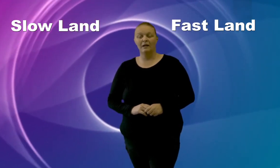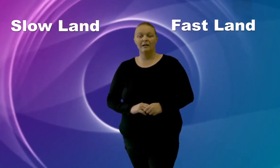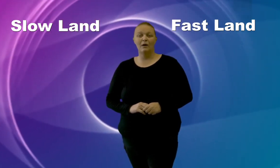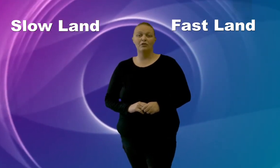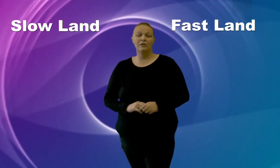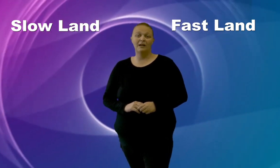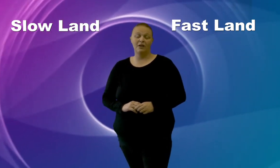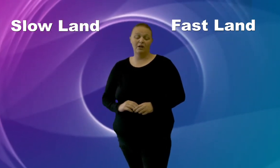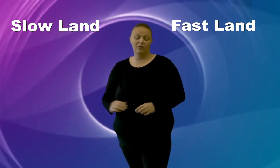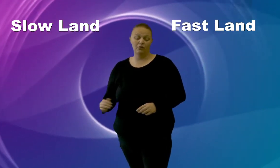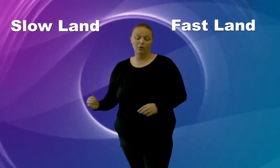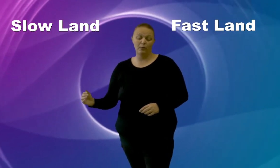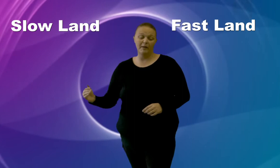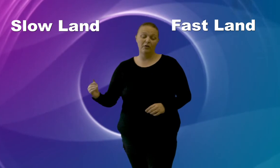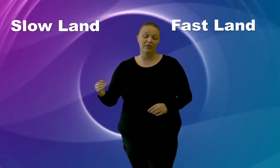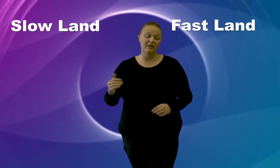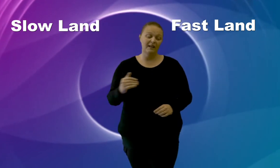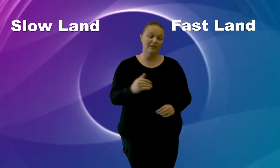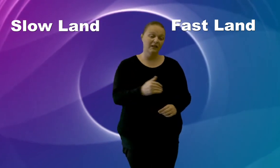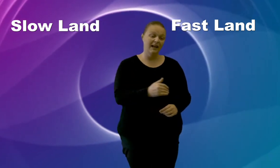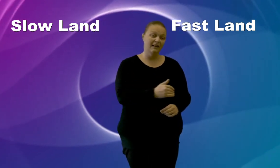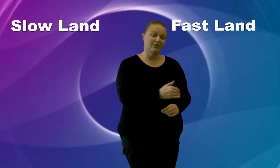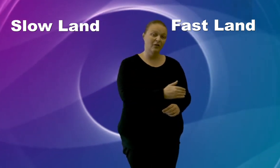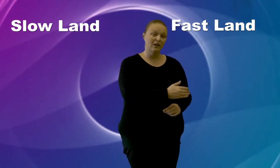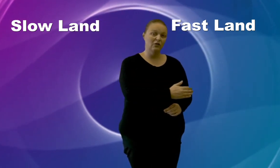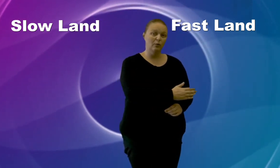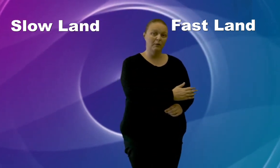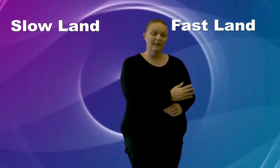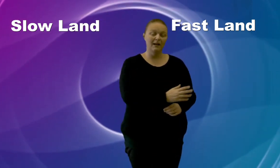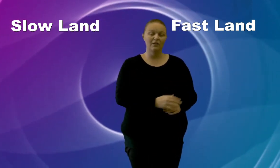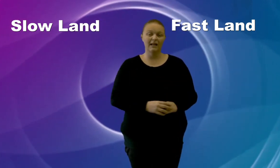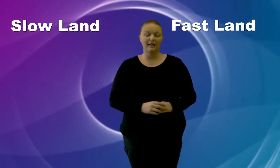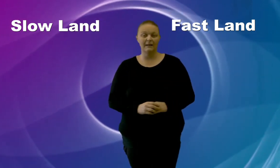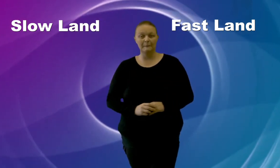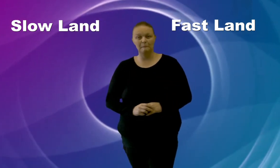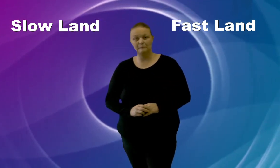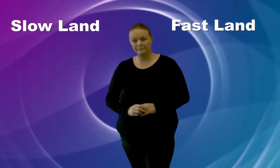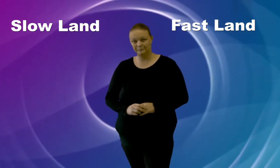Now would you take your character and swim it over to the other land so they can swim in the other land?